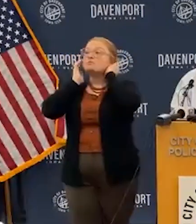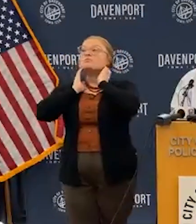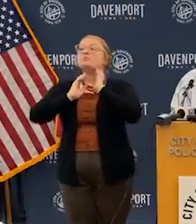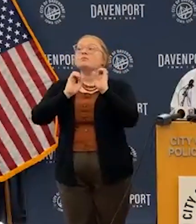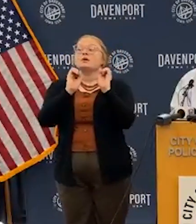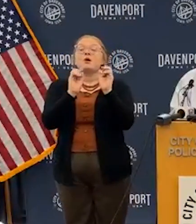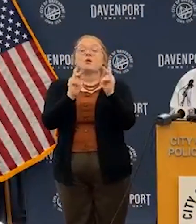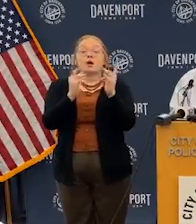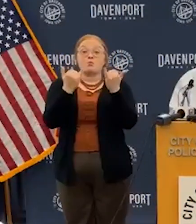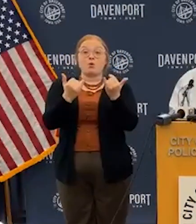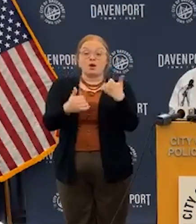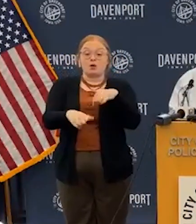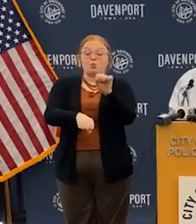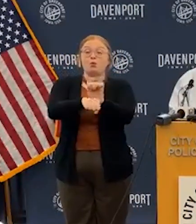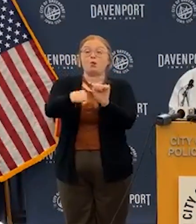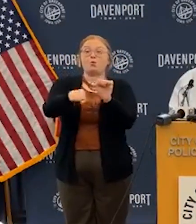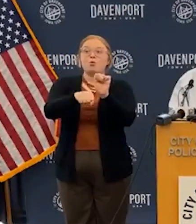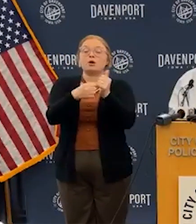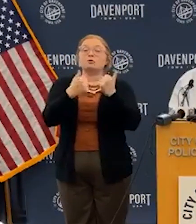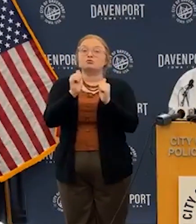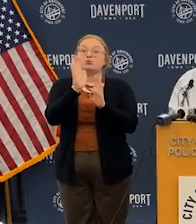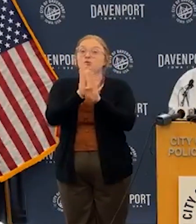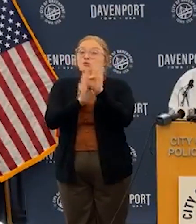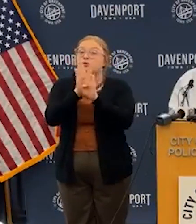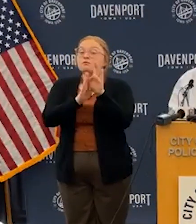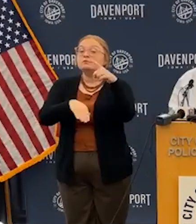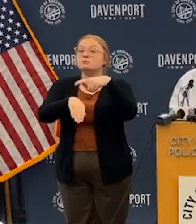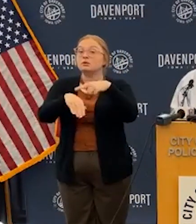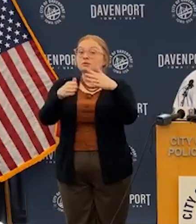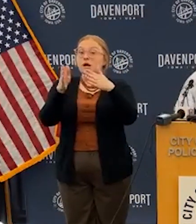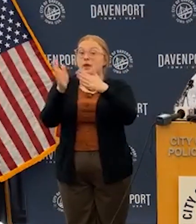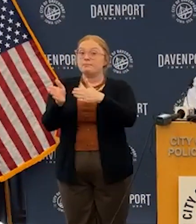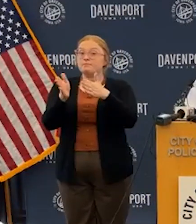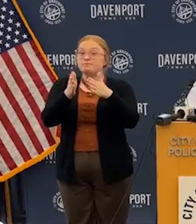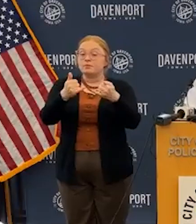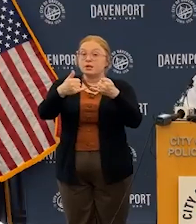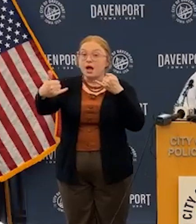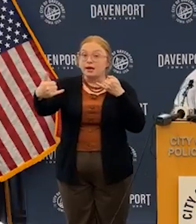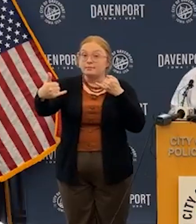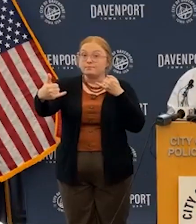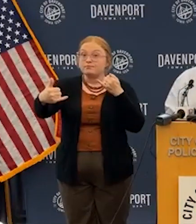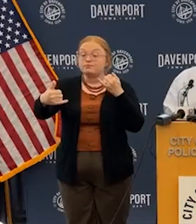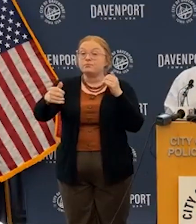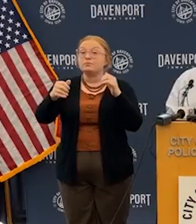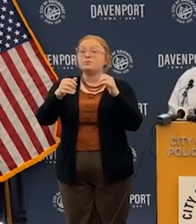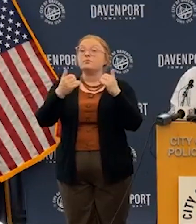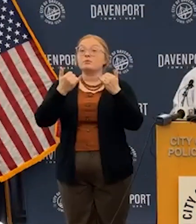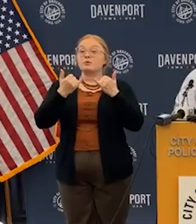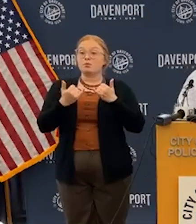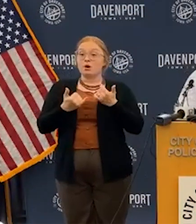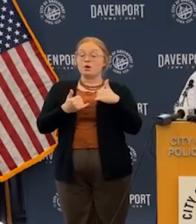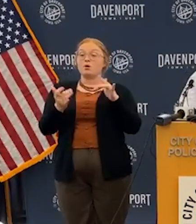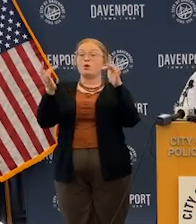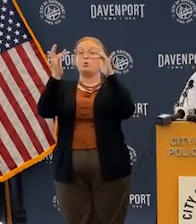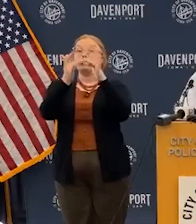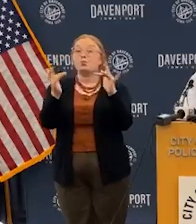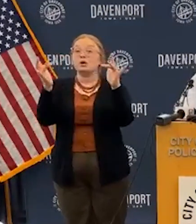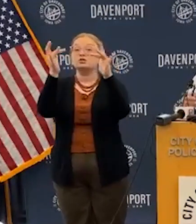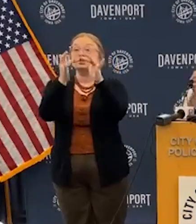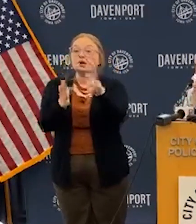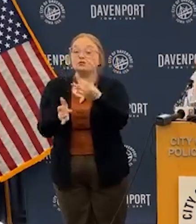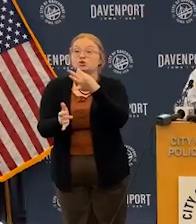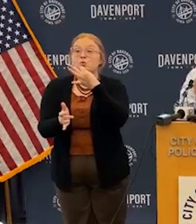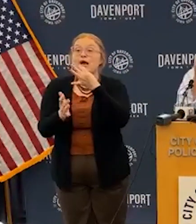timeline. We are reaching out to experts that have particular